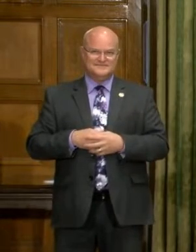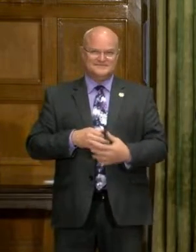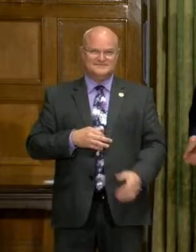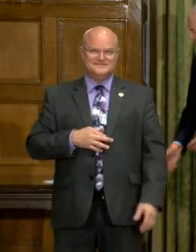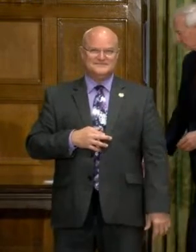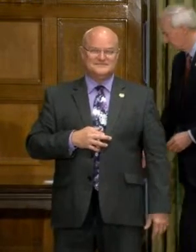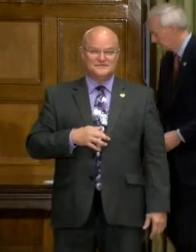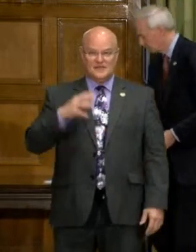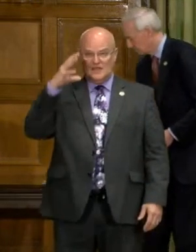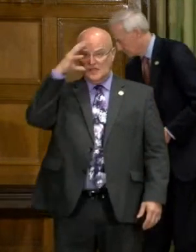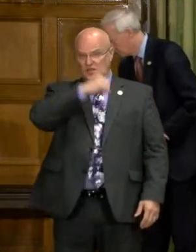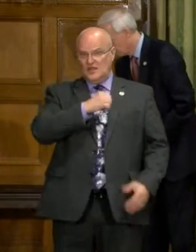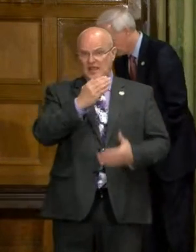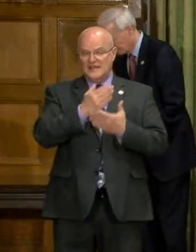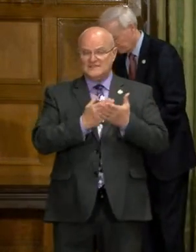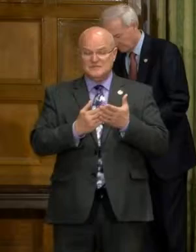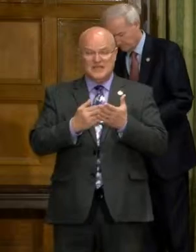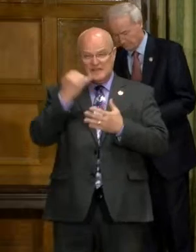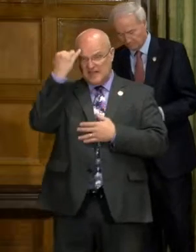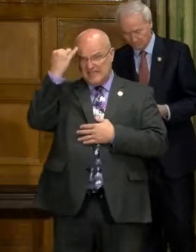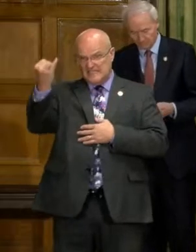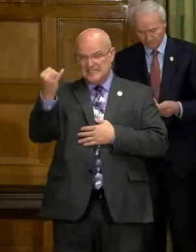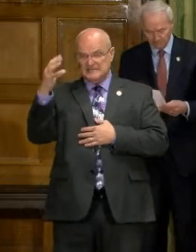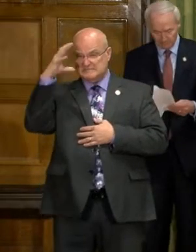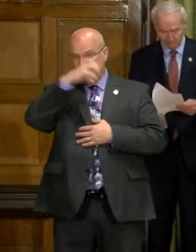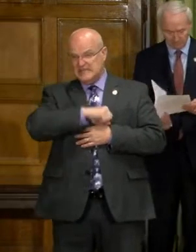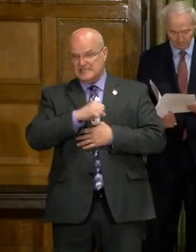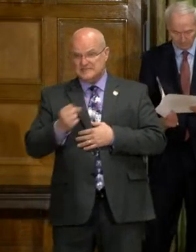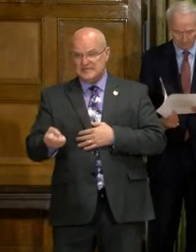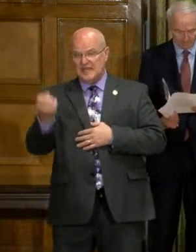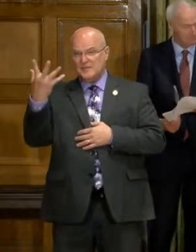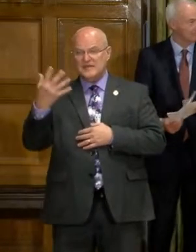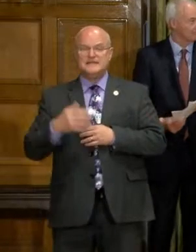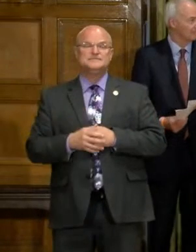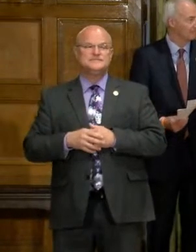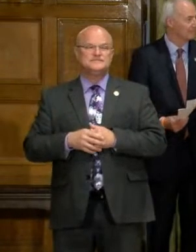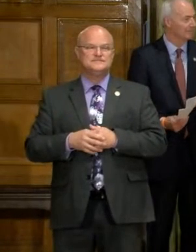I mean, I presume you have some kind of ballpark estimate.